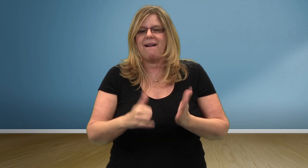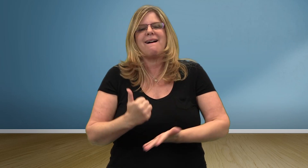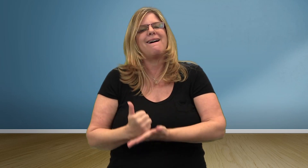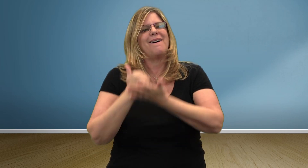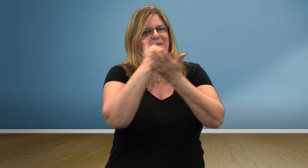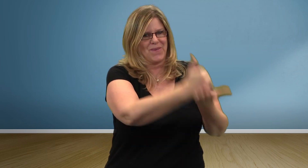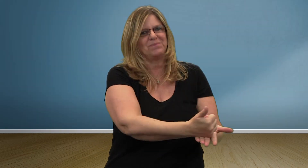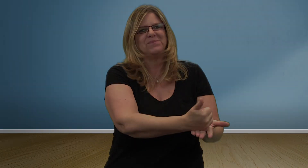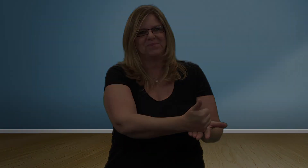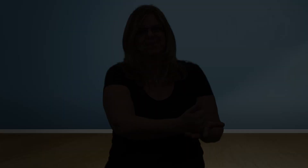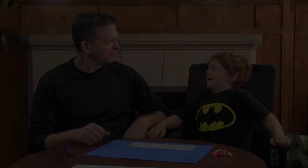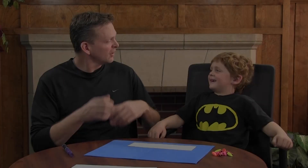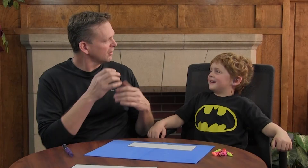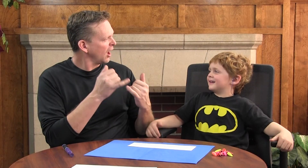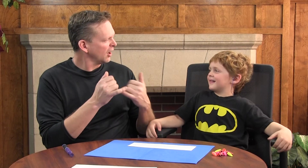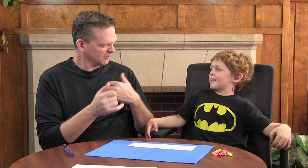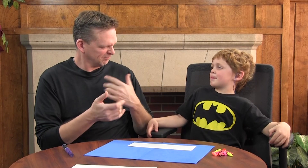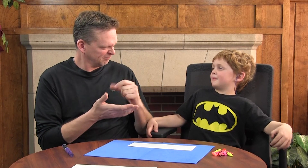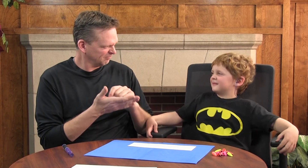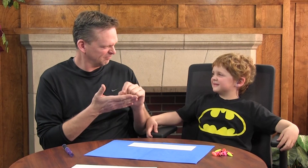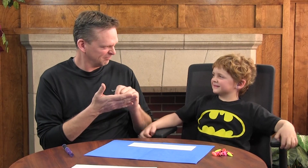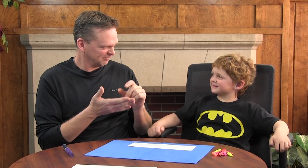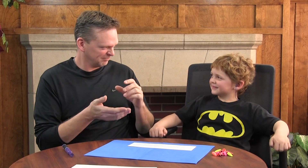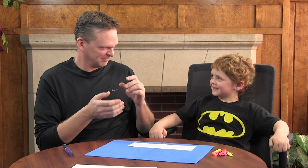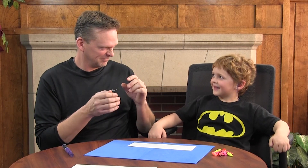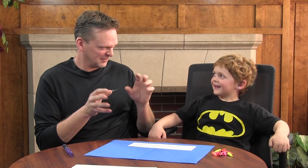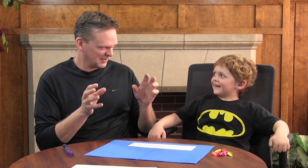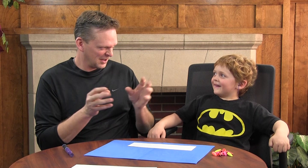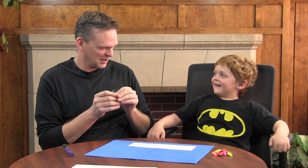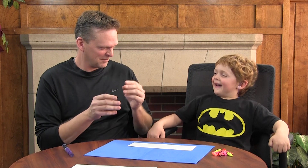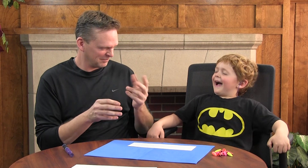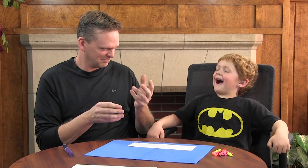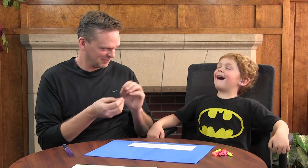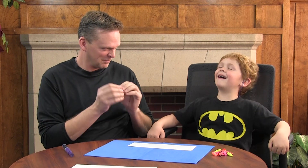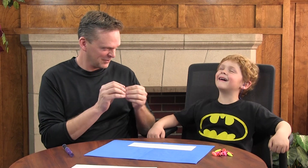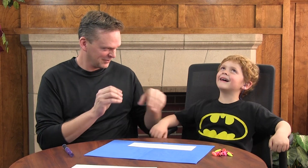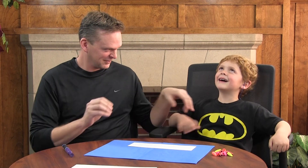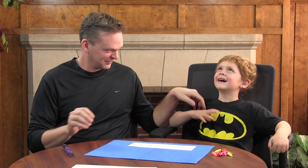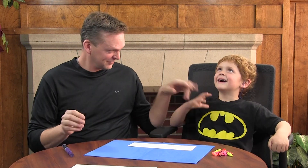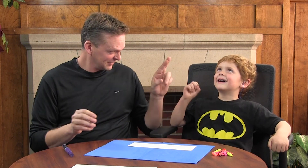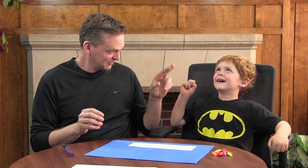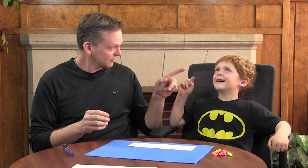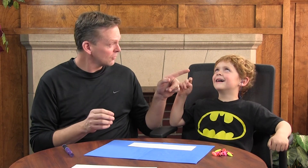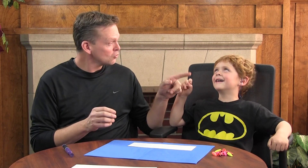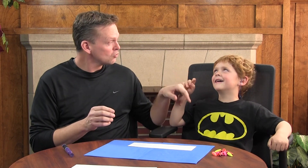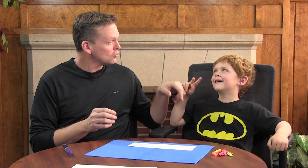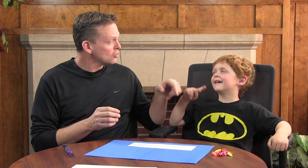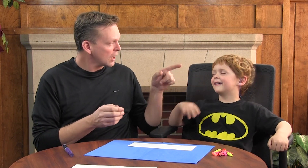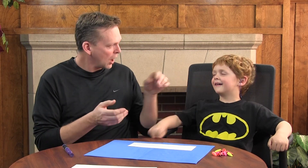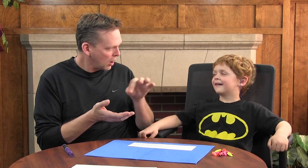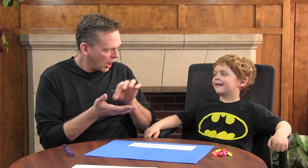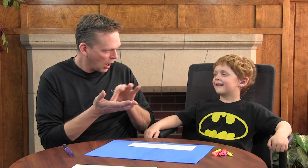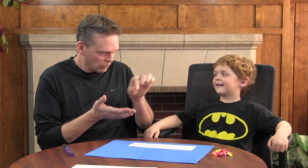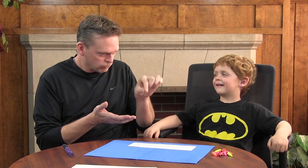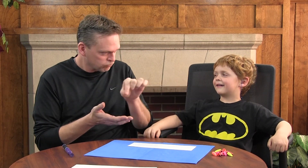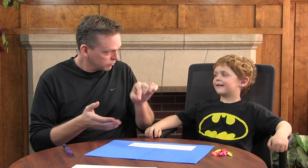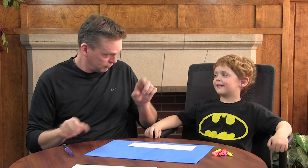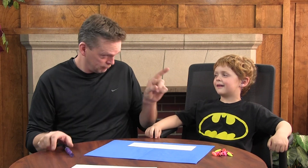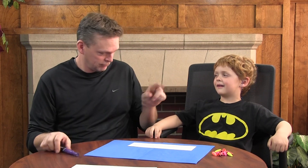really helpful. Now I'm going to write another addition problem. Ready? Okay. I want you to use the